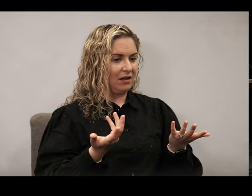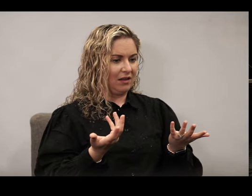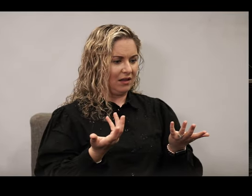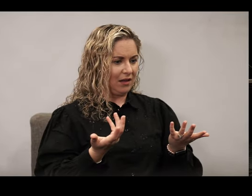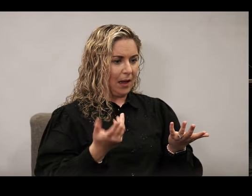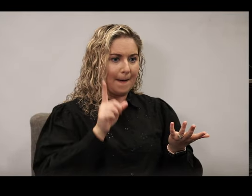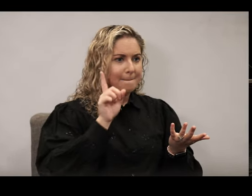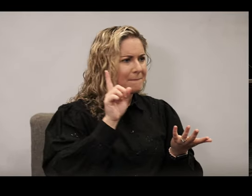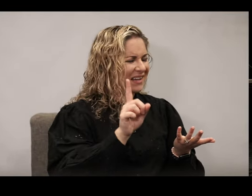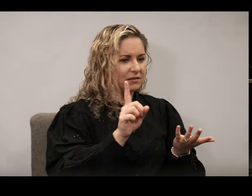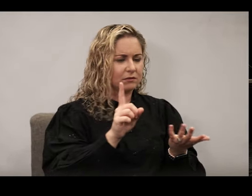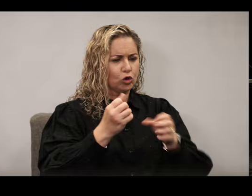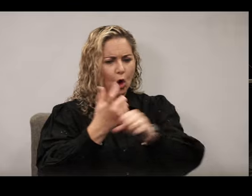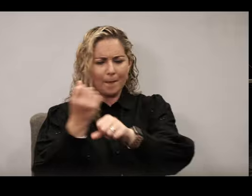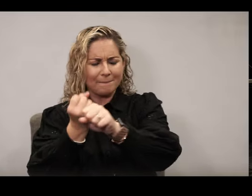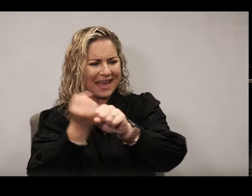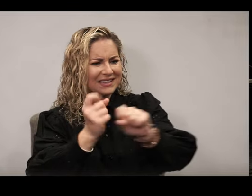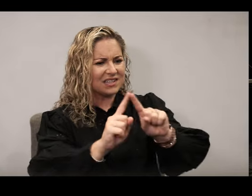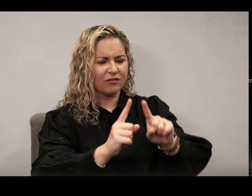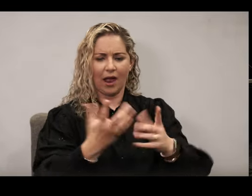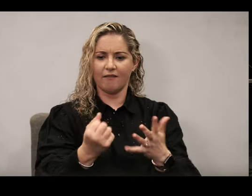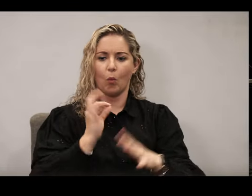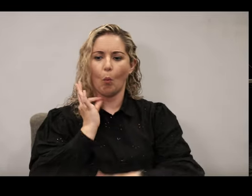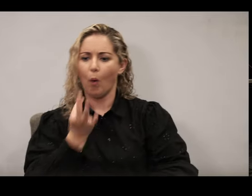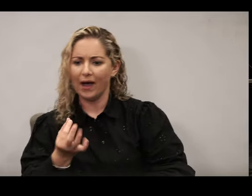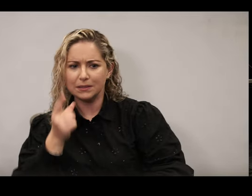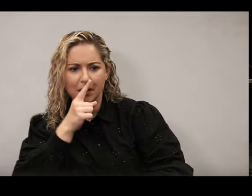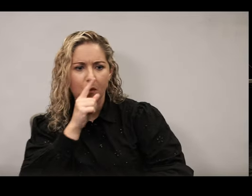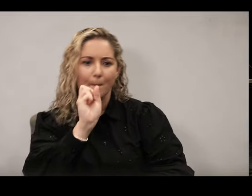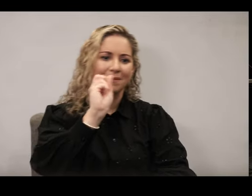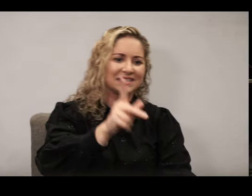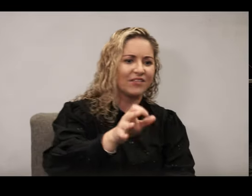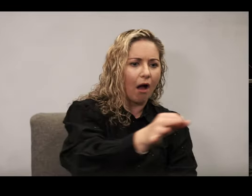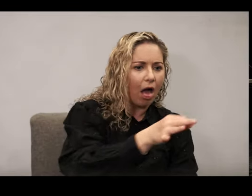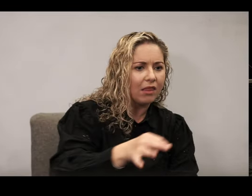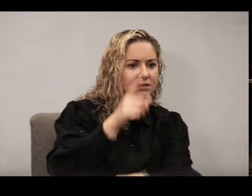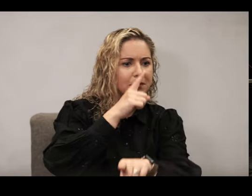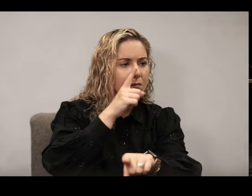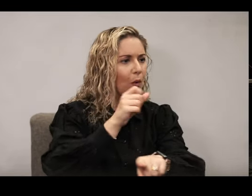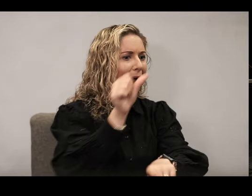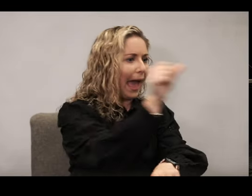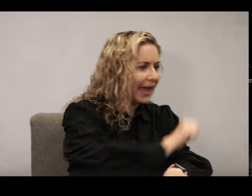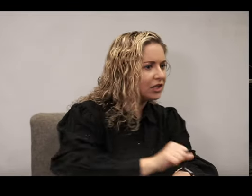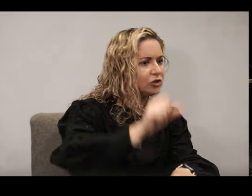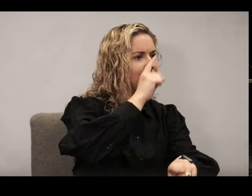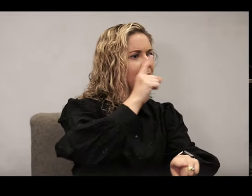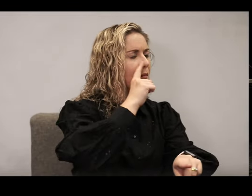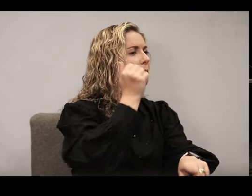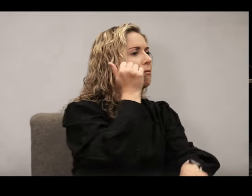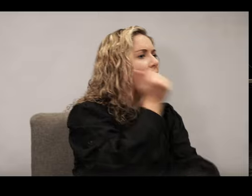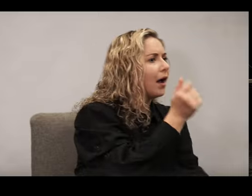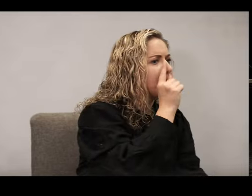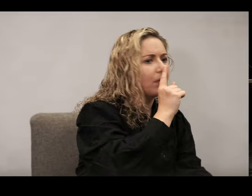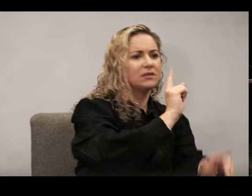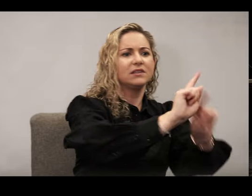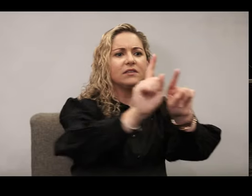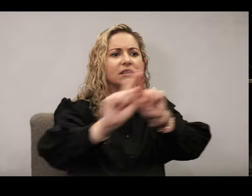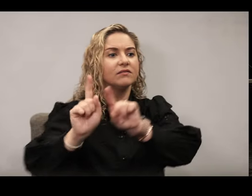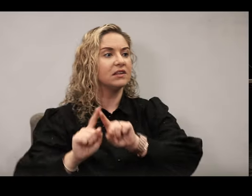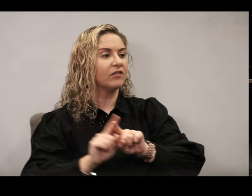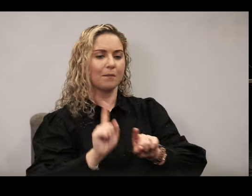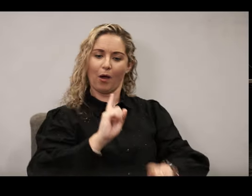critique things in culture. Every culture has been flawed by sinful human beings, some far more than others. But every